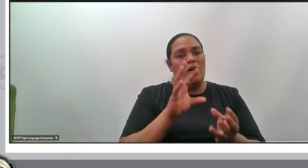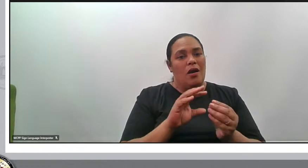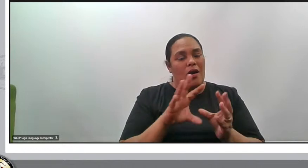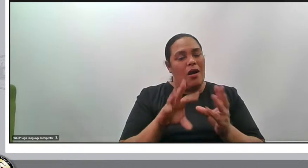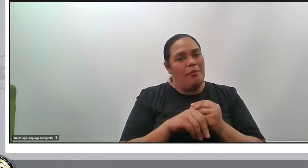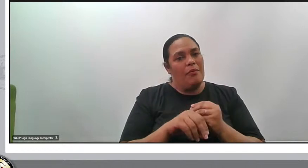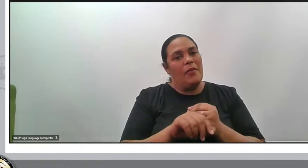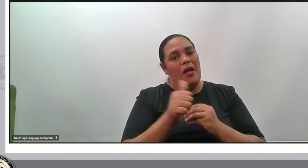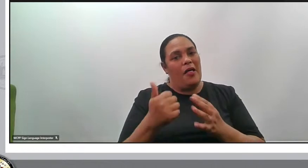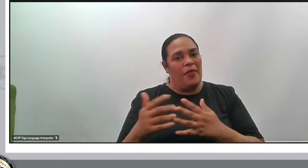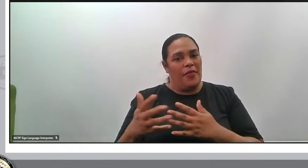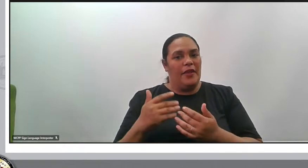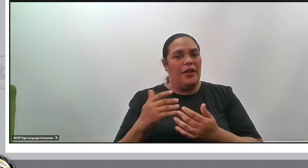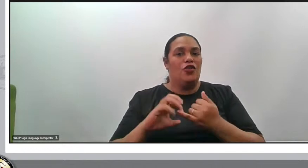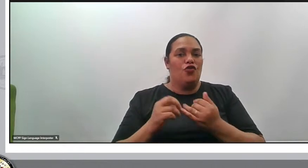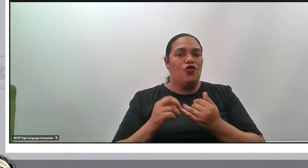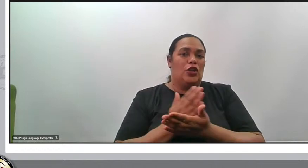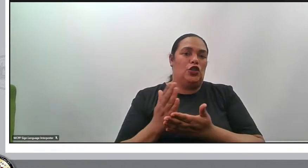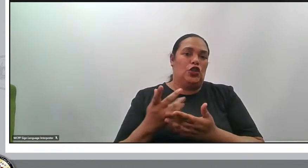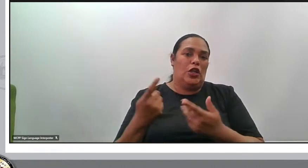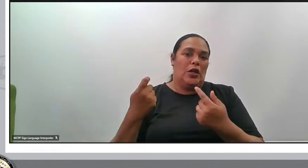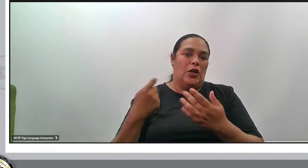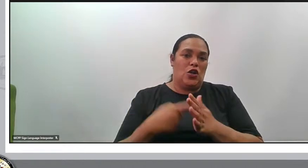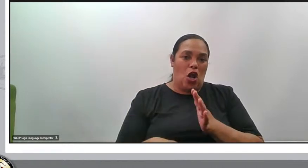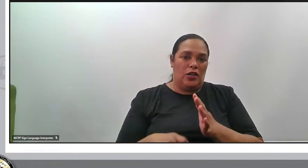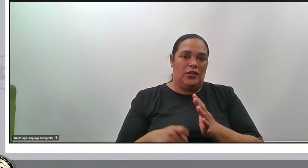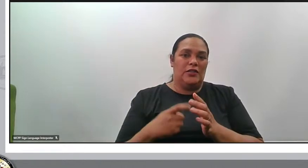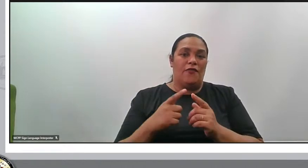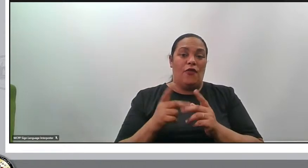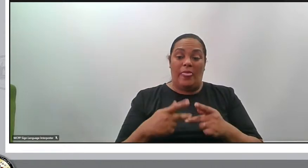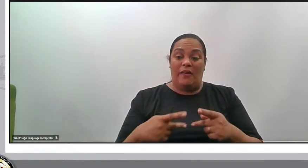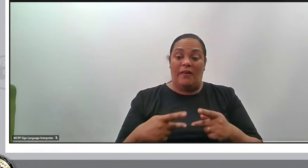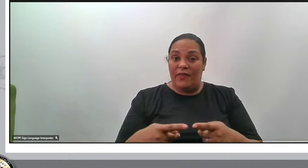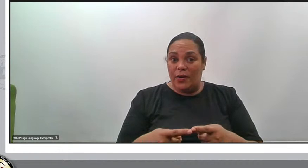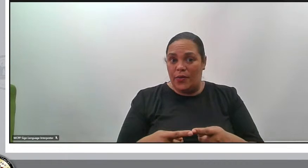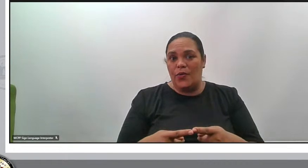things, try to share the costs on both the venues